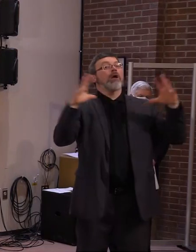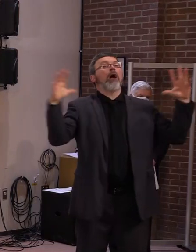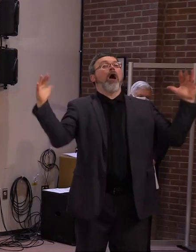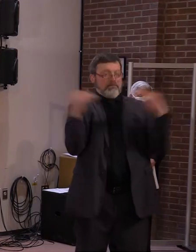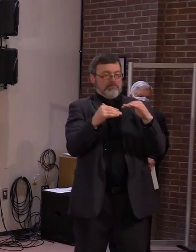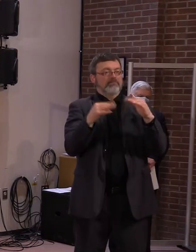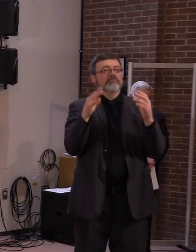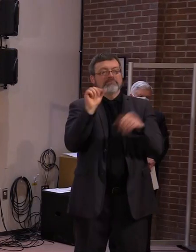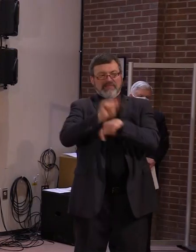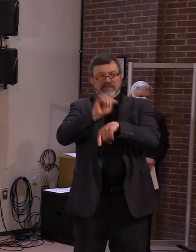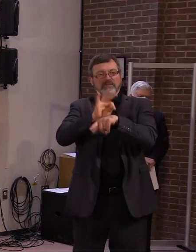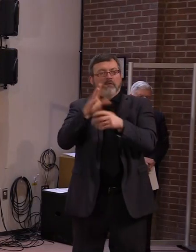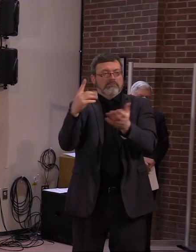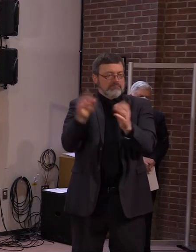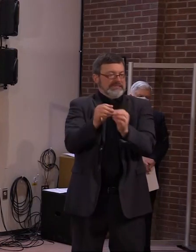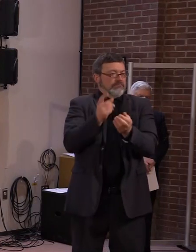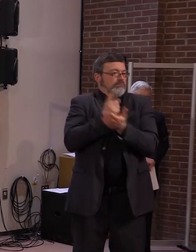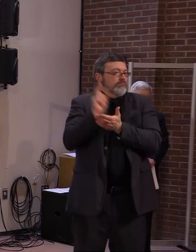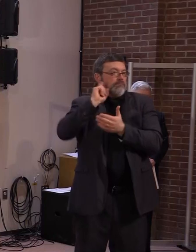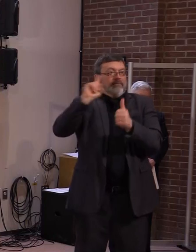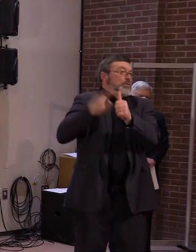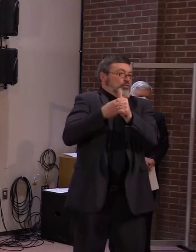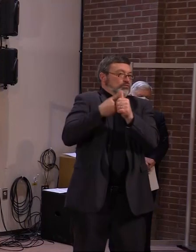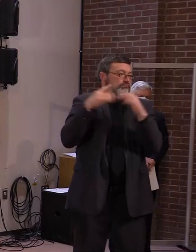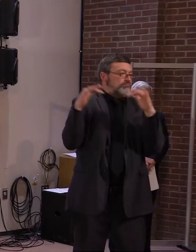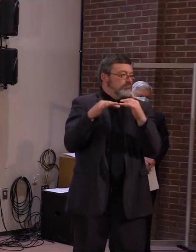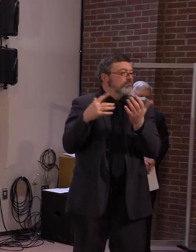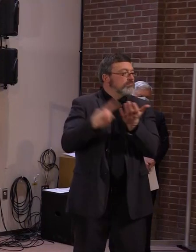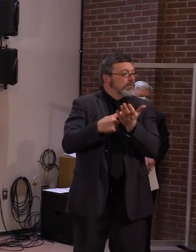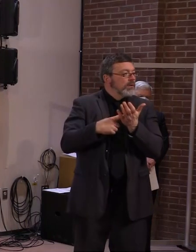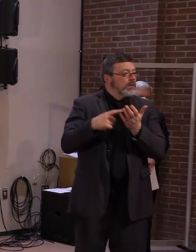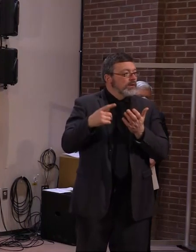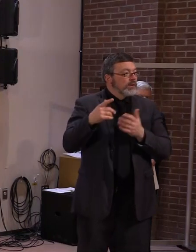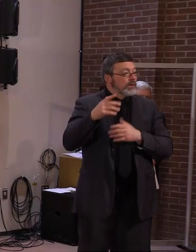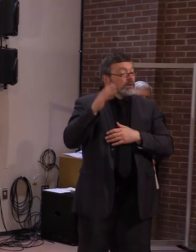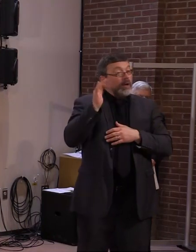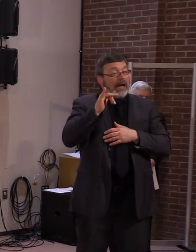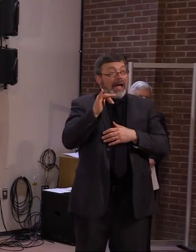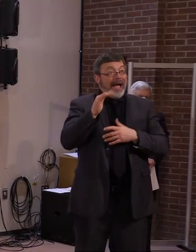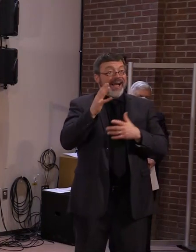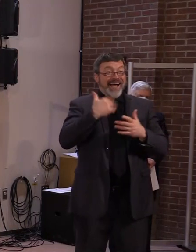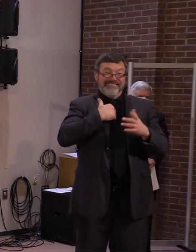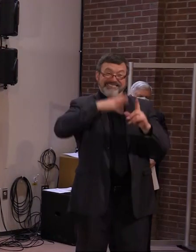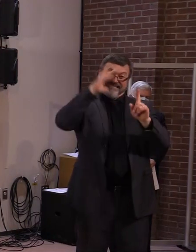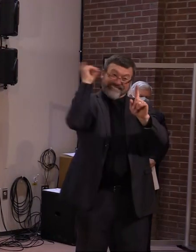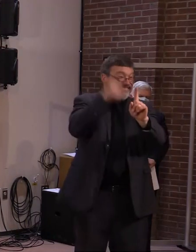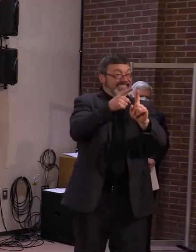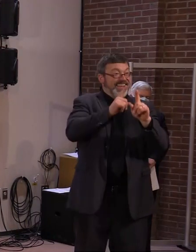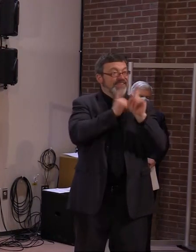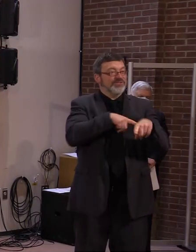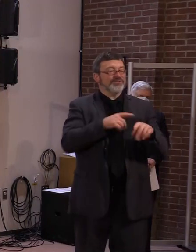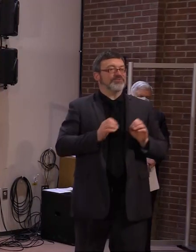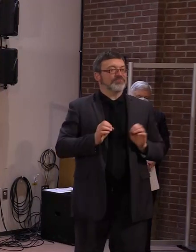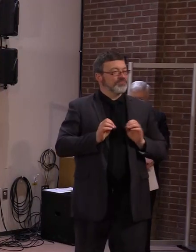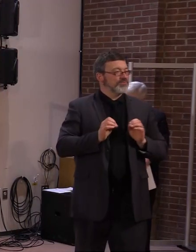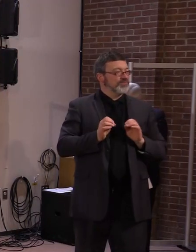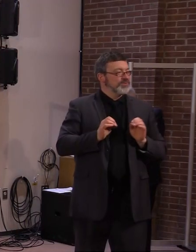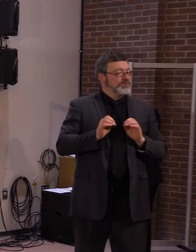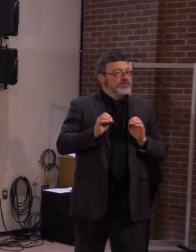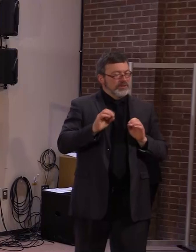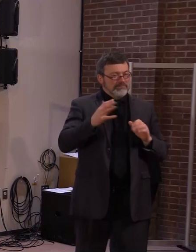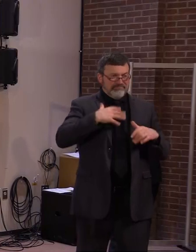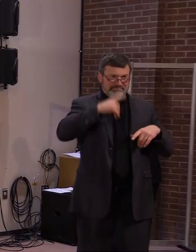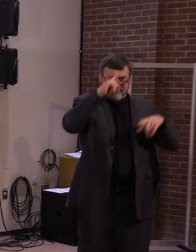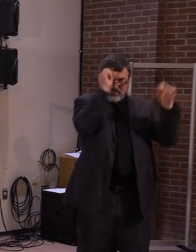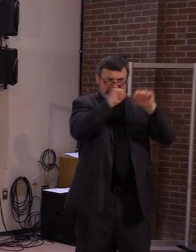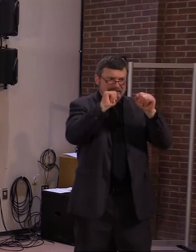answers to these challenges, but we do intend to examine the near-term and long-term strategies. On a more immediate level, however,